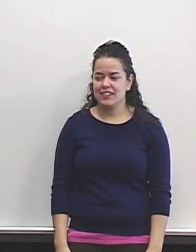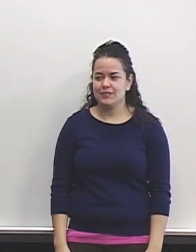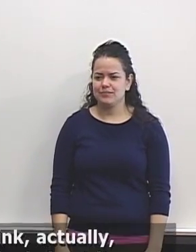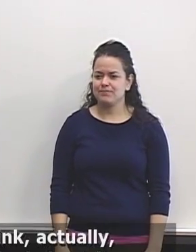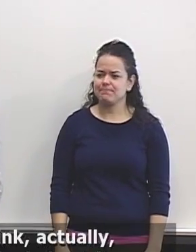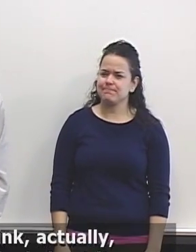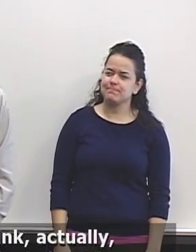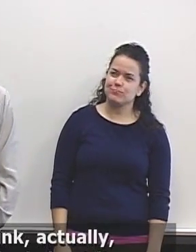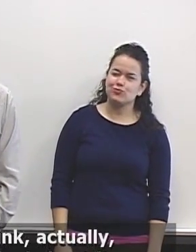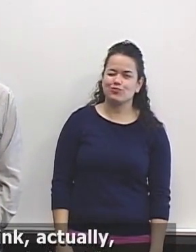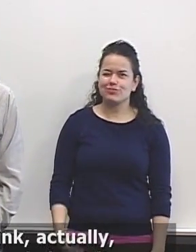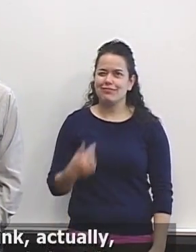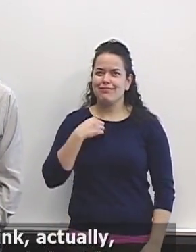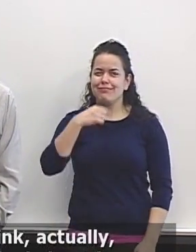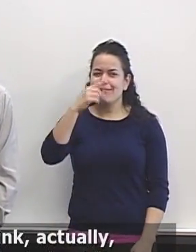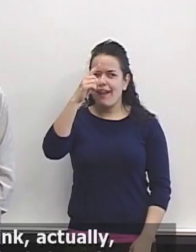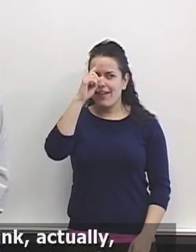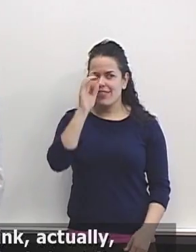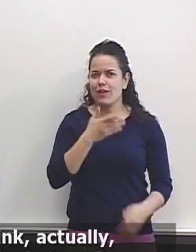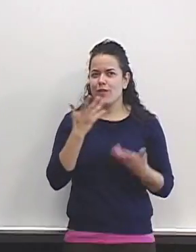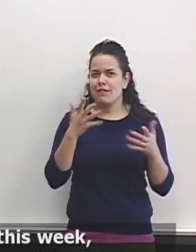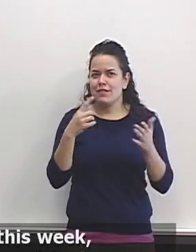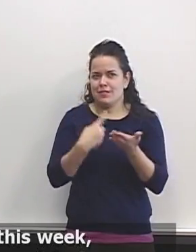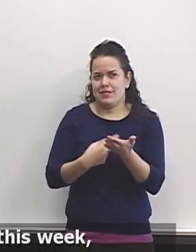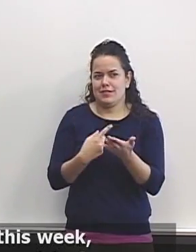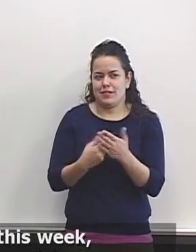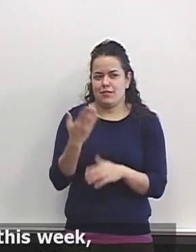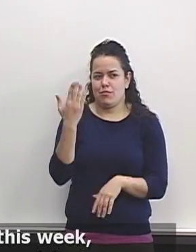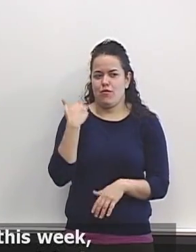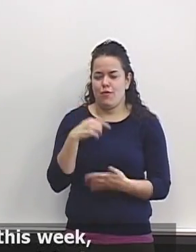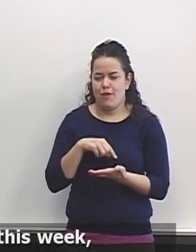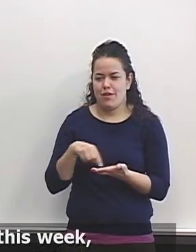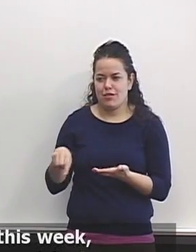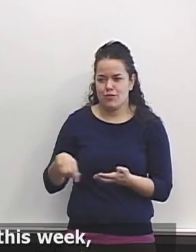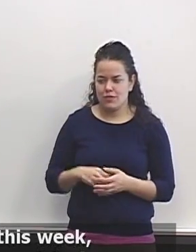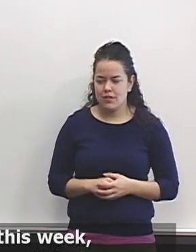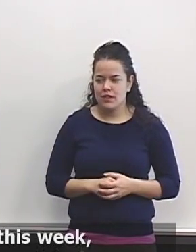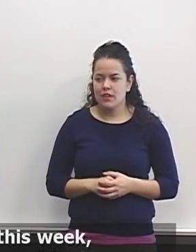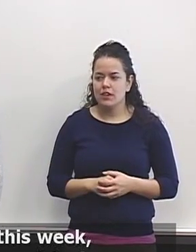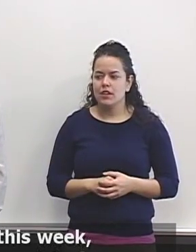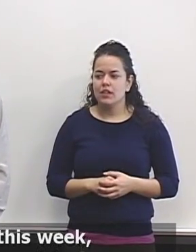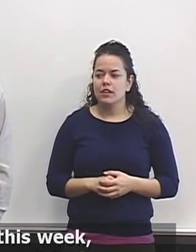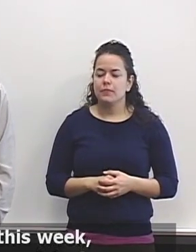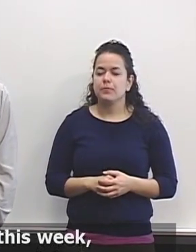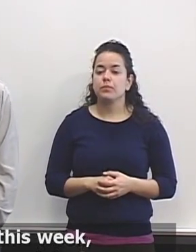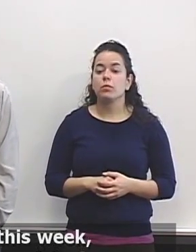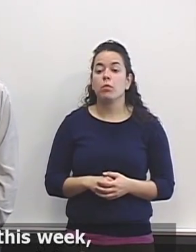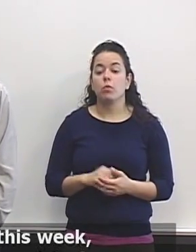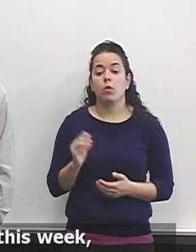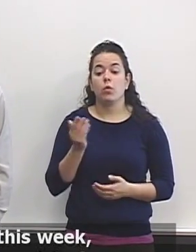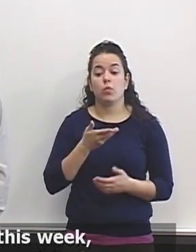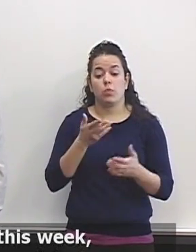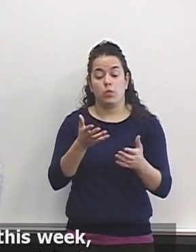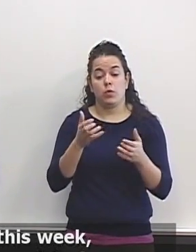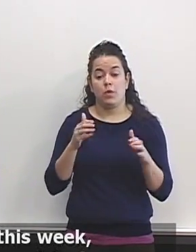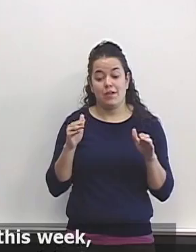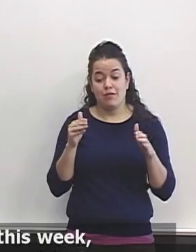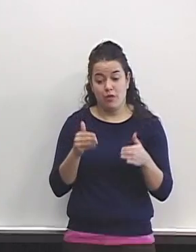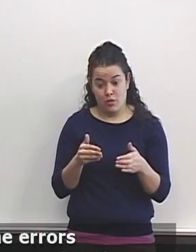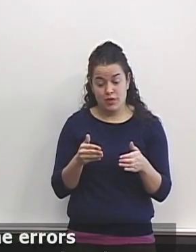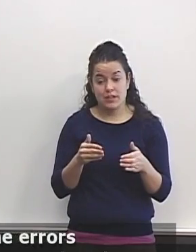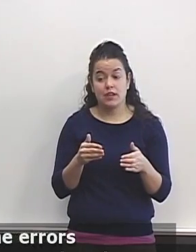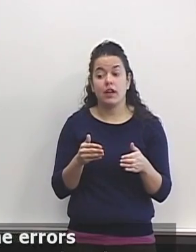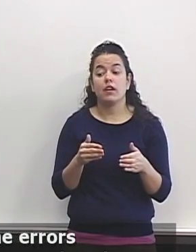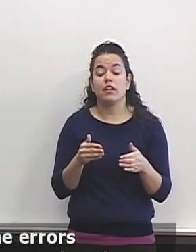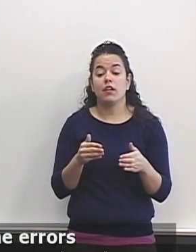Well, I think actually we've talked about it earlier this week, that what we want to focus on are the